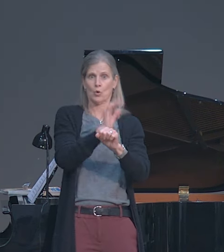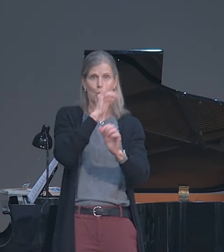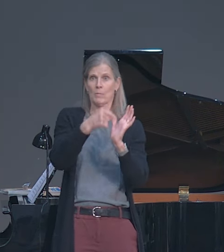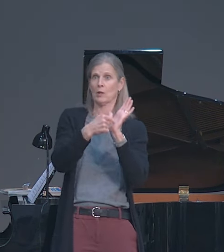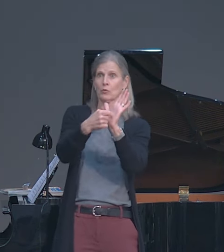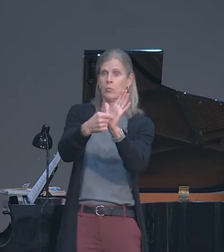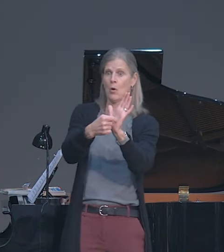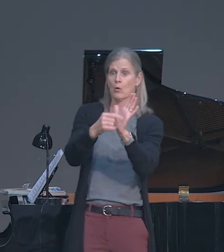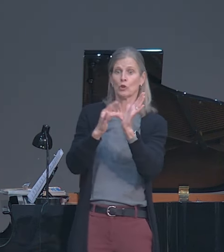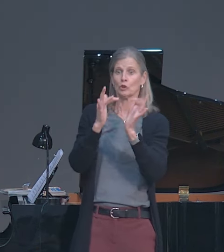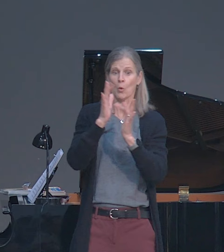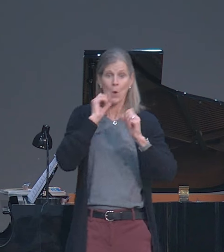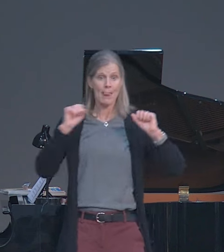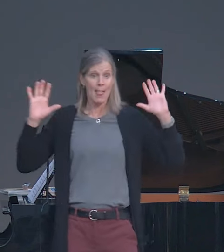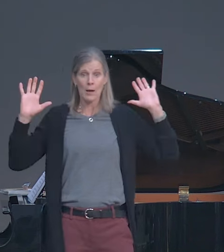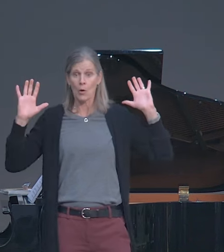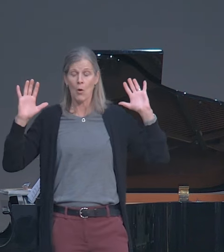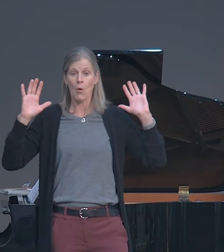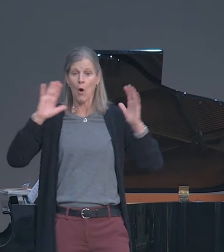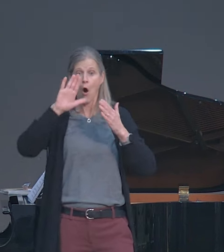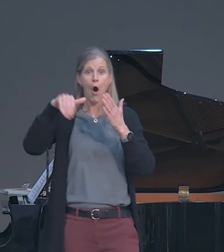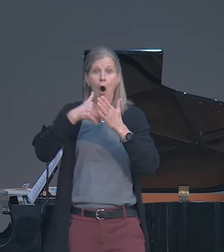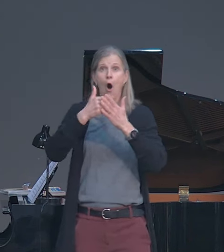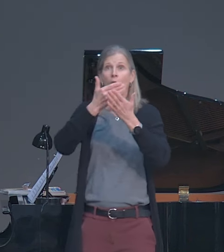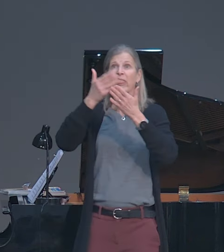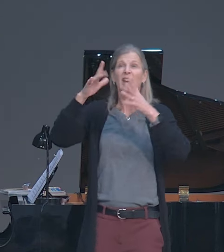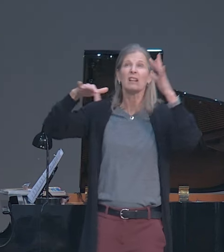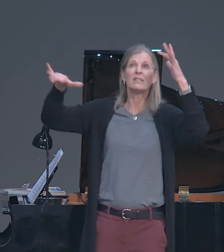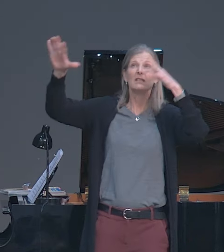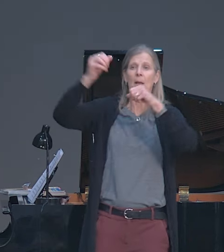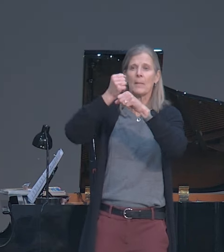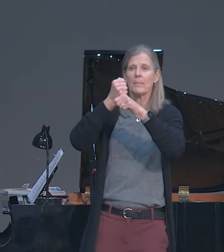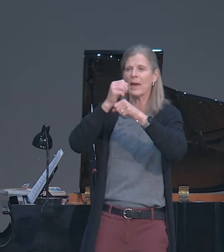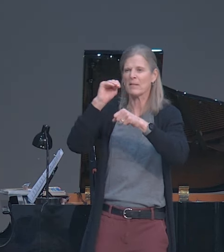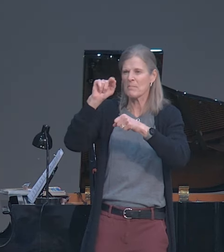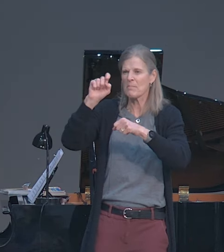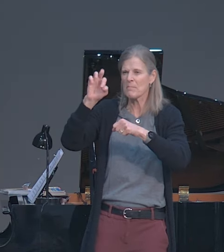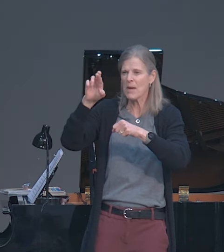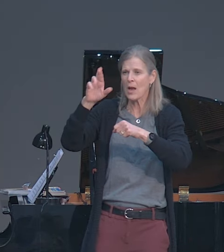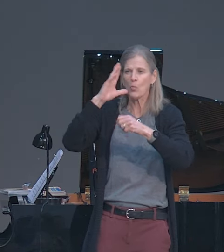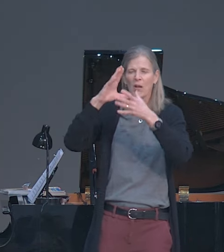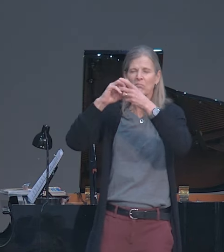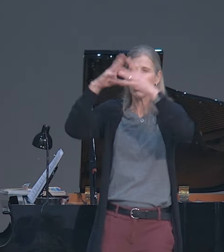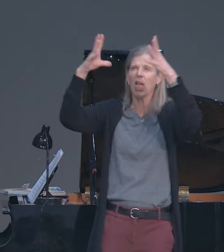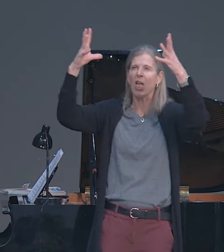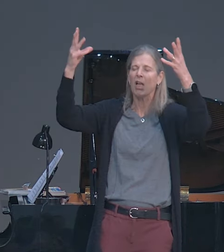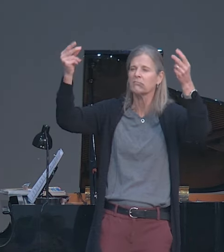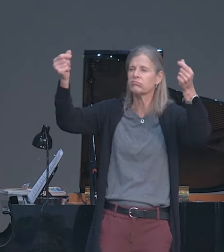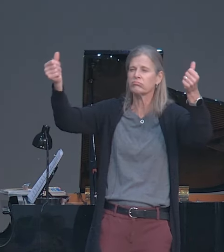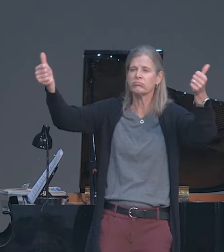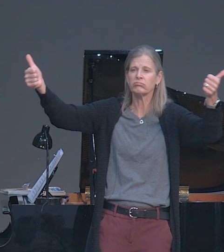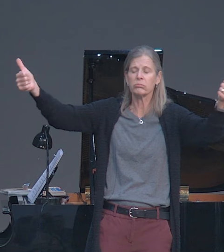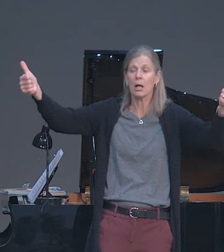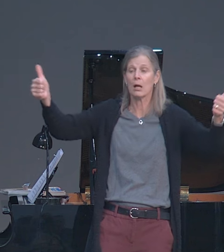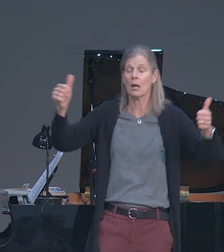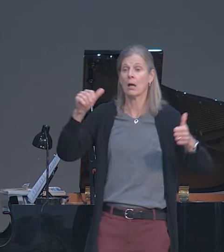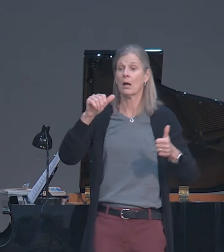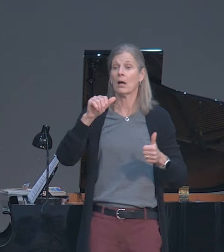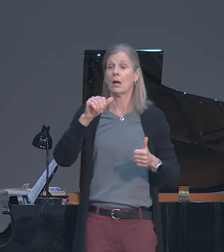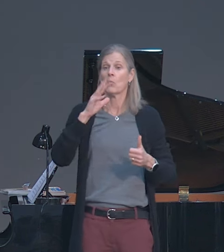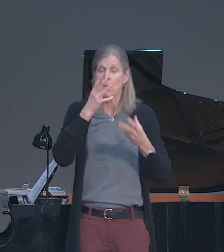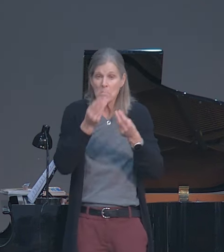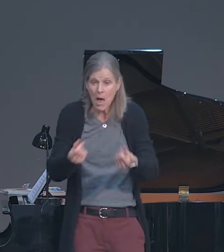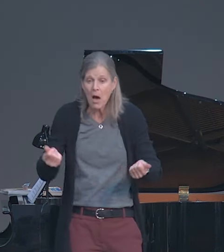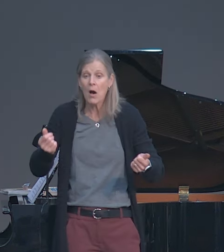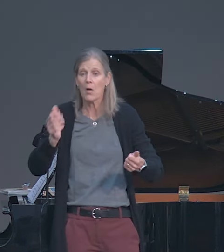is going to let go, and all of the elements that make up matter are going to become unglued. When that happens, the elements are going to melt,